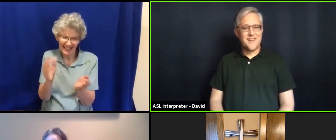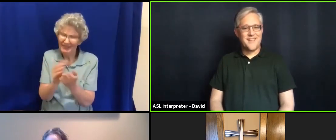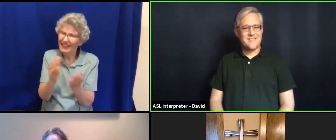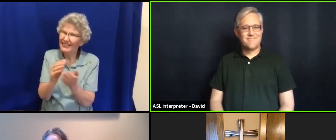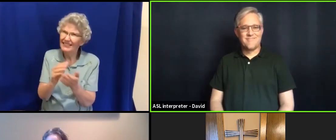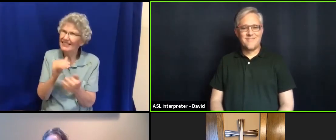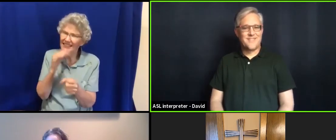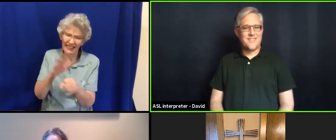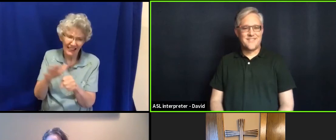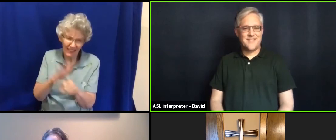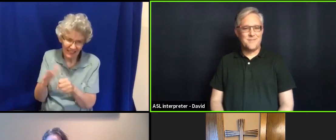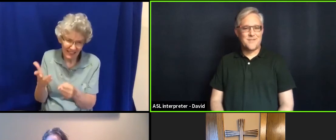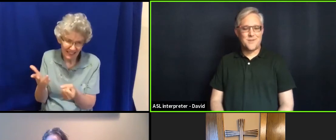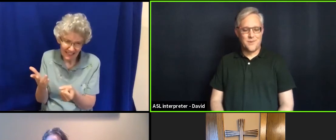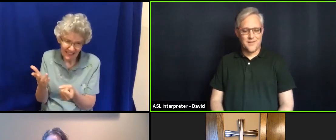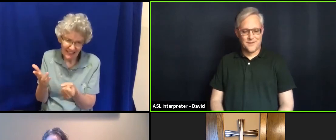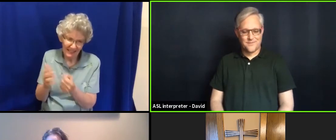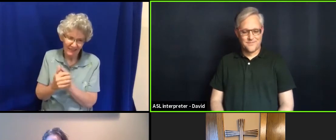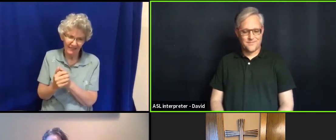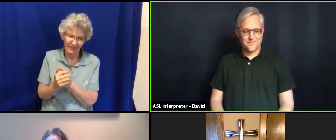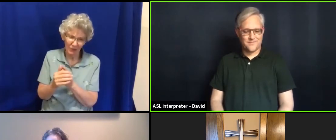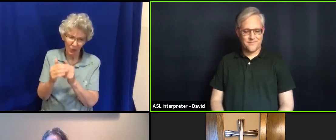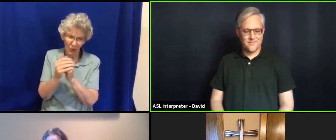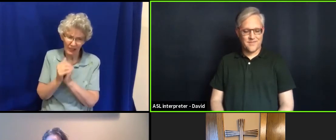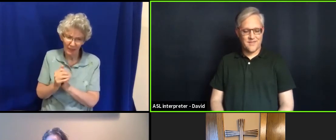this money that seems so little,